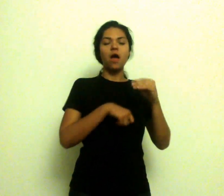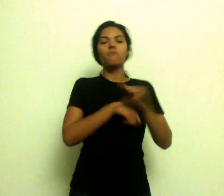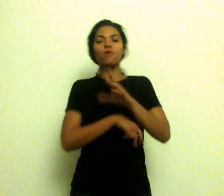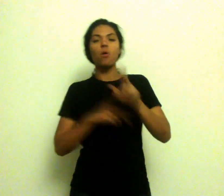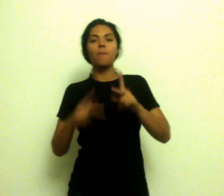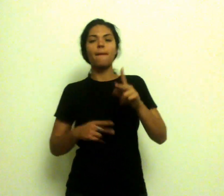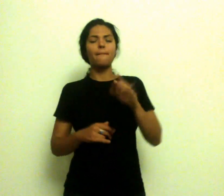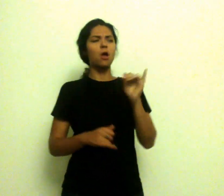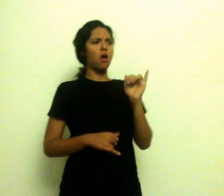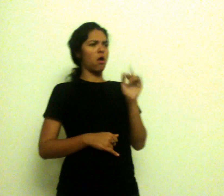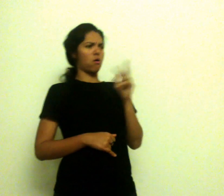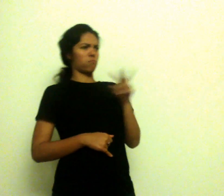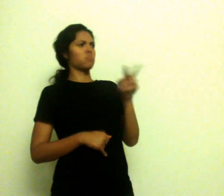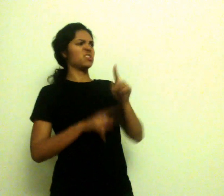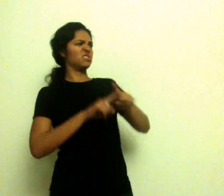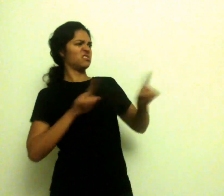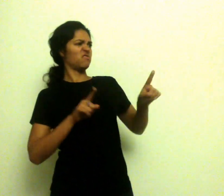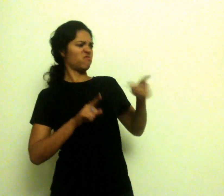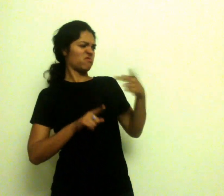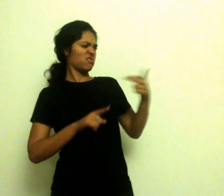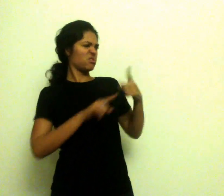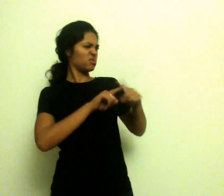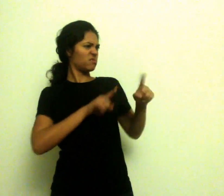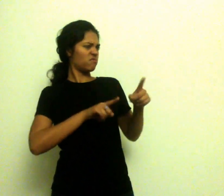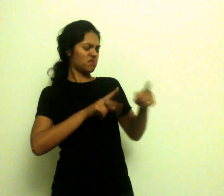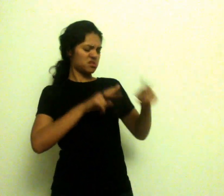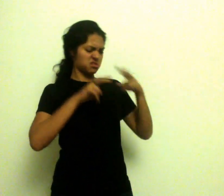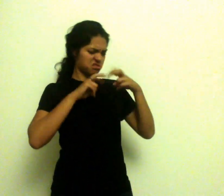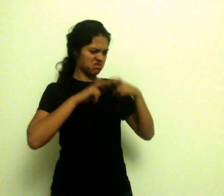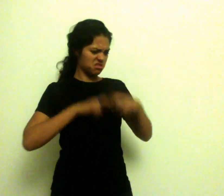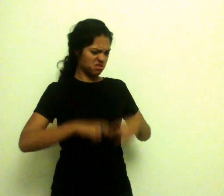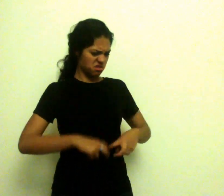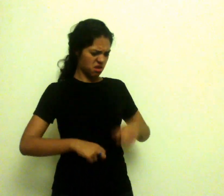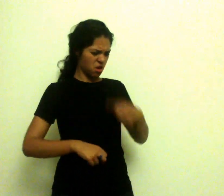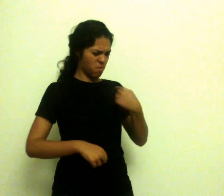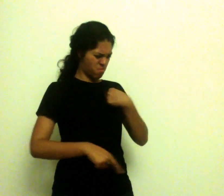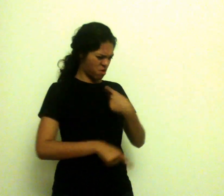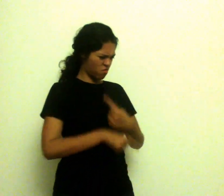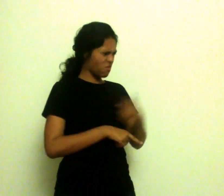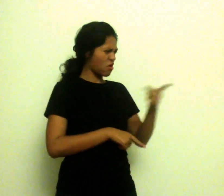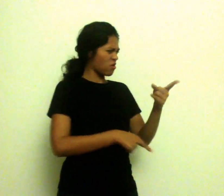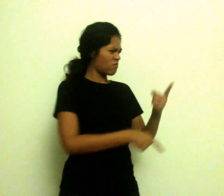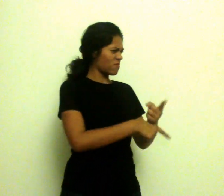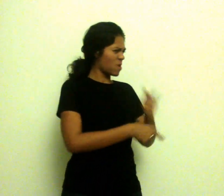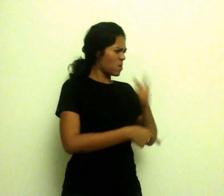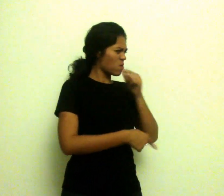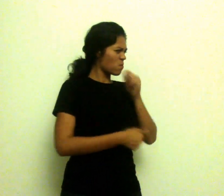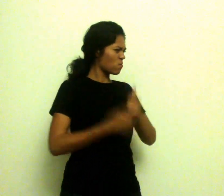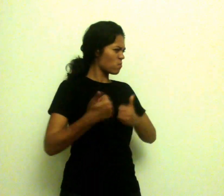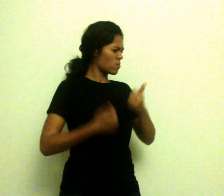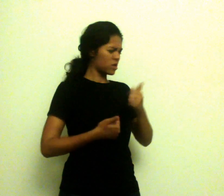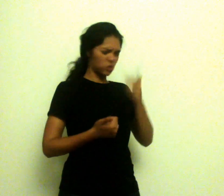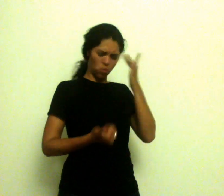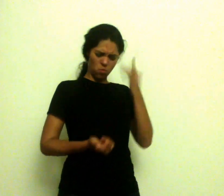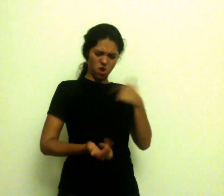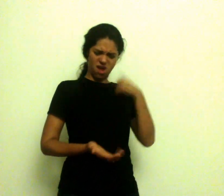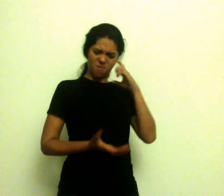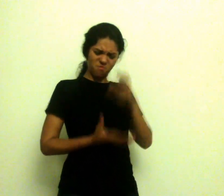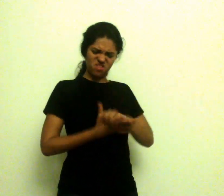she actually believes of internal value and why he or she believes it. I was raised in a pluralistic culture, although